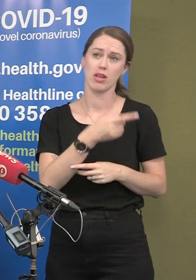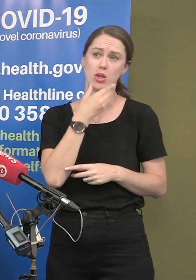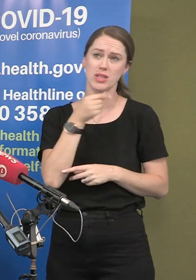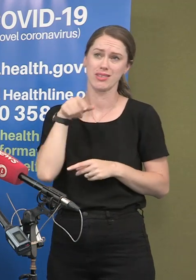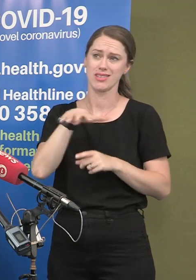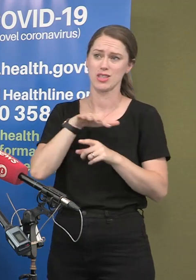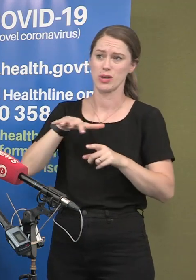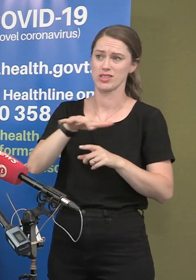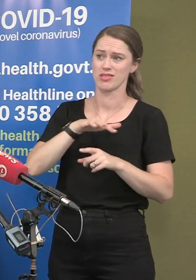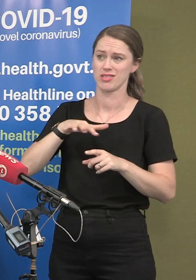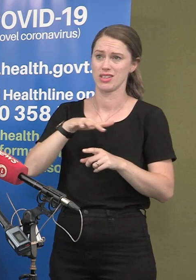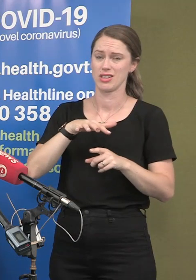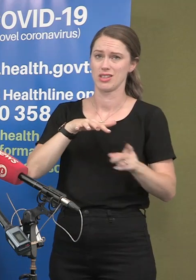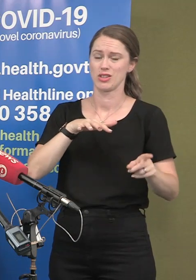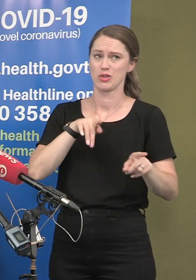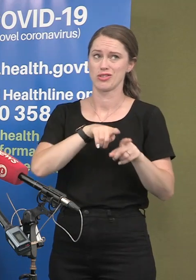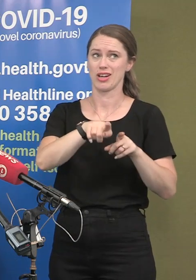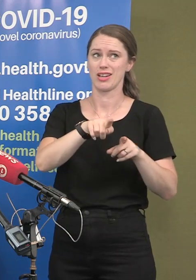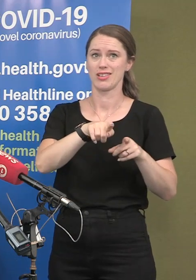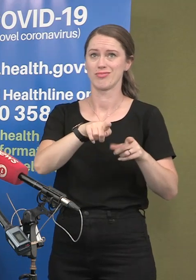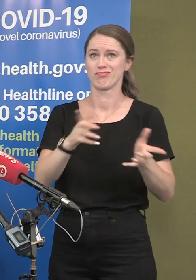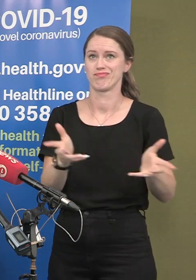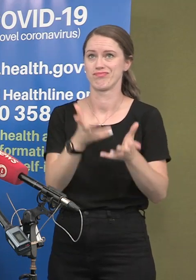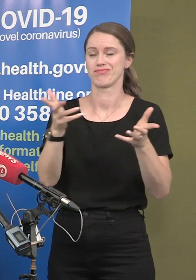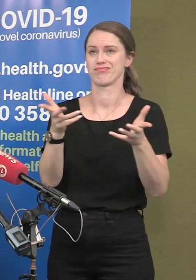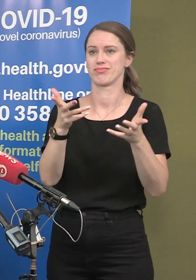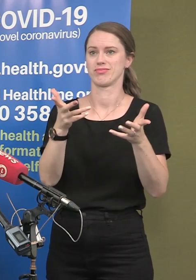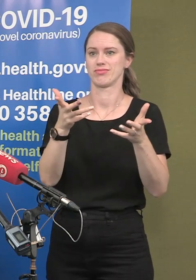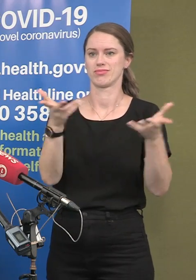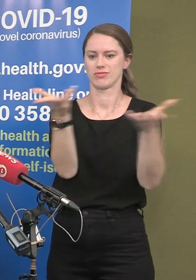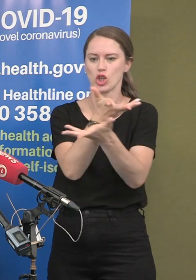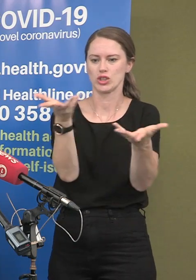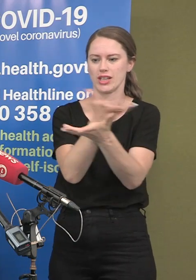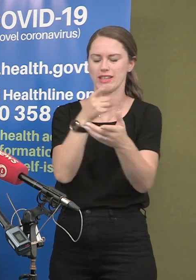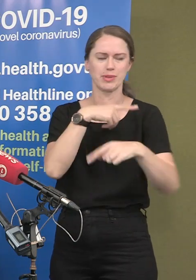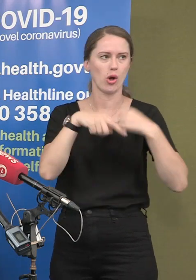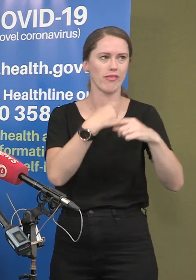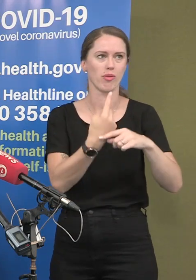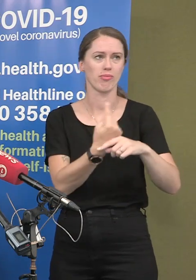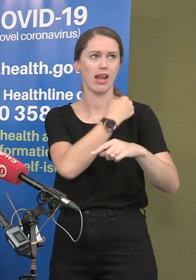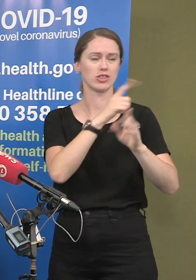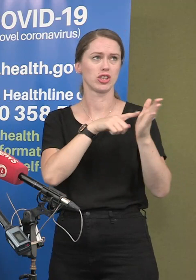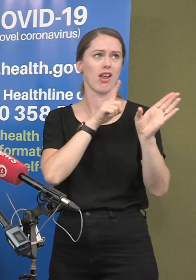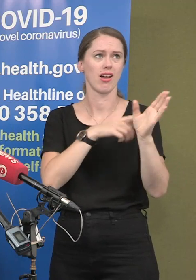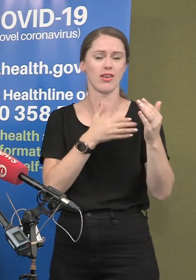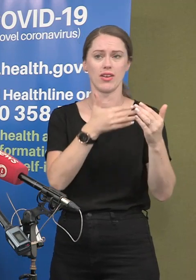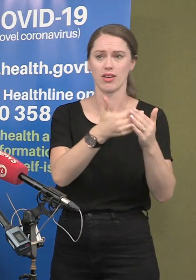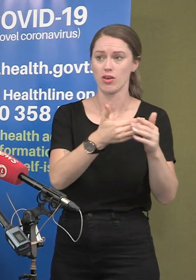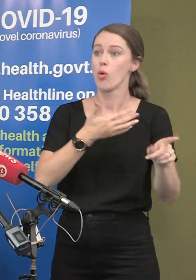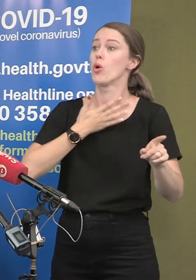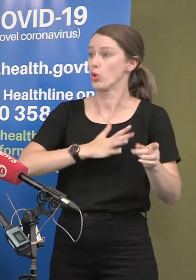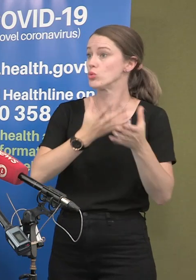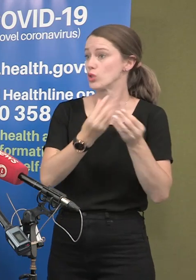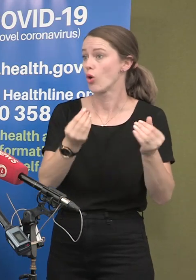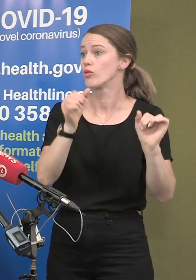this situation to get leverage around an industrial matter that's been ongoing since last July. That doesn't mean that we don't want to